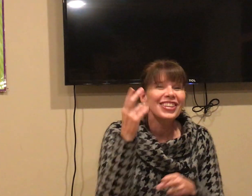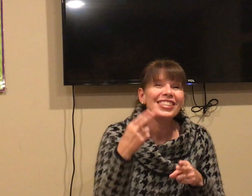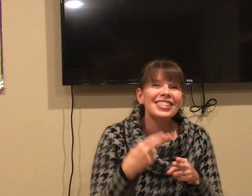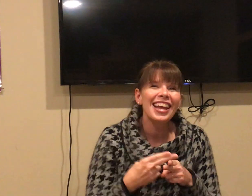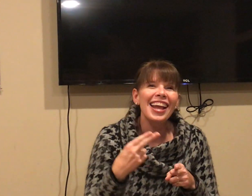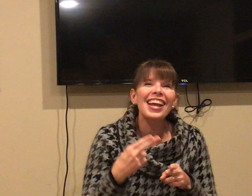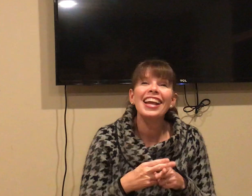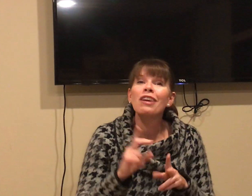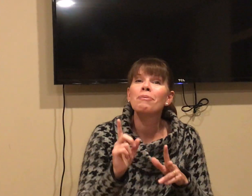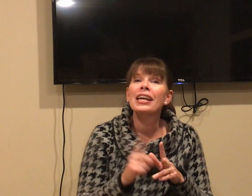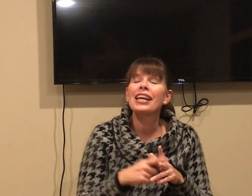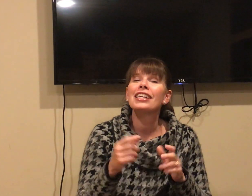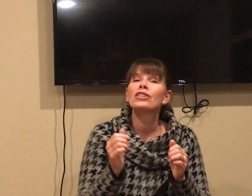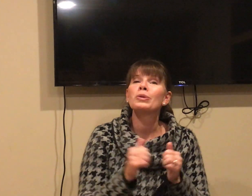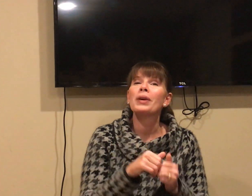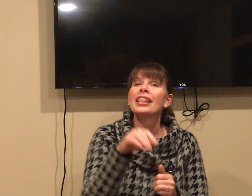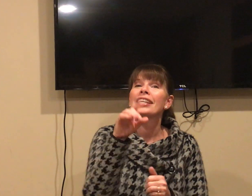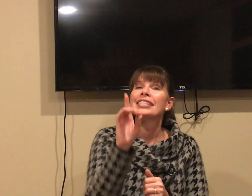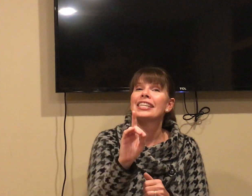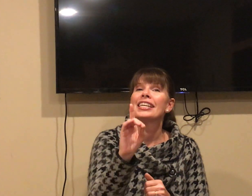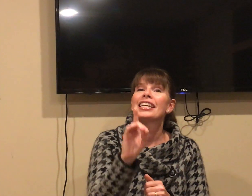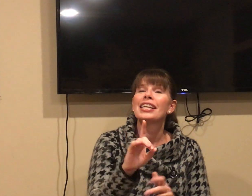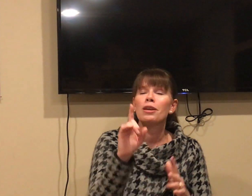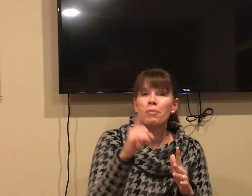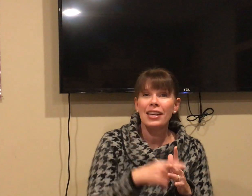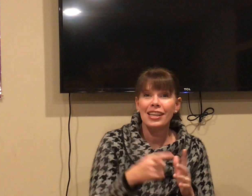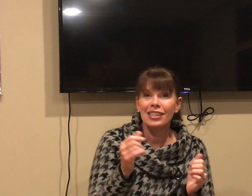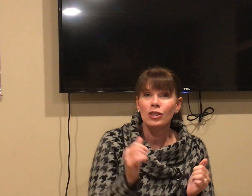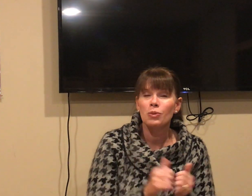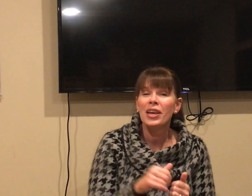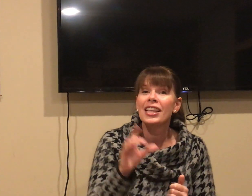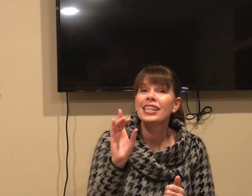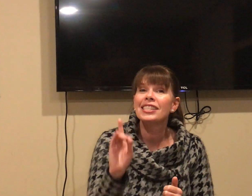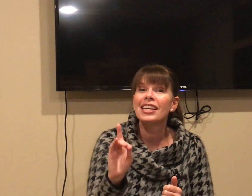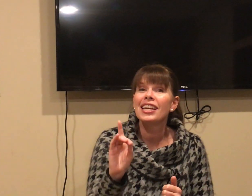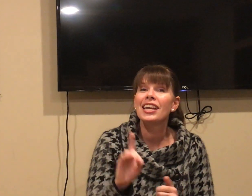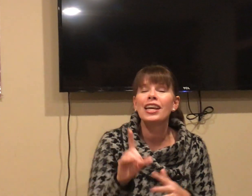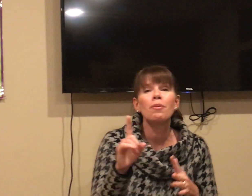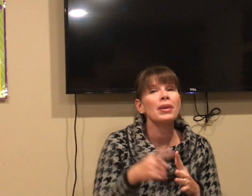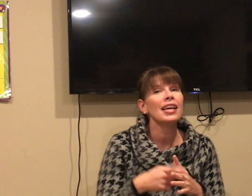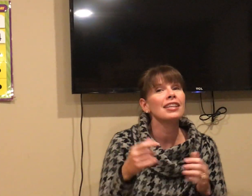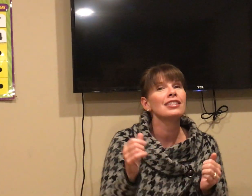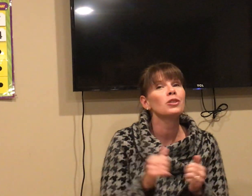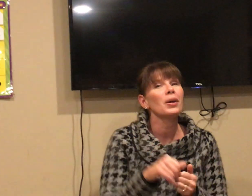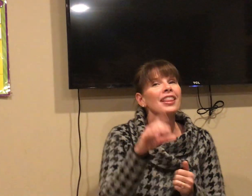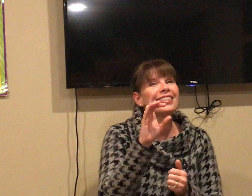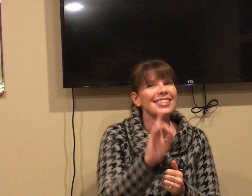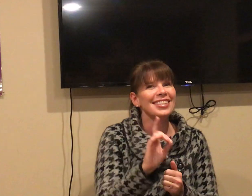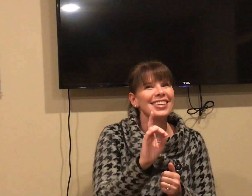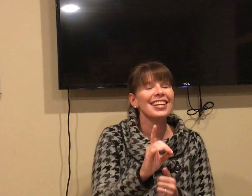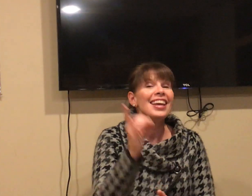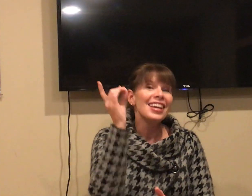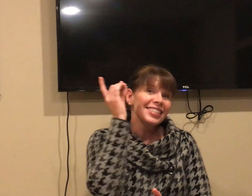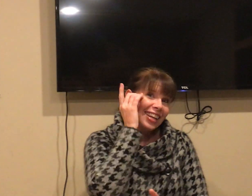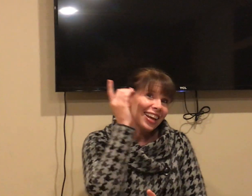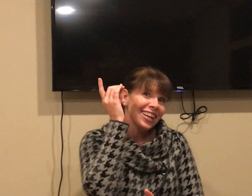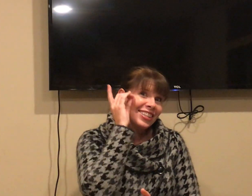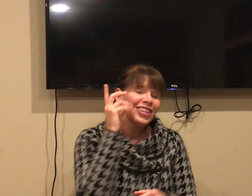Daniel's name begins with D, begins with D, begins with D.